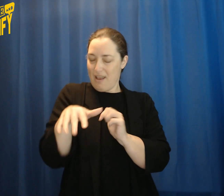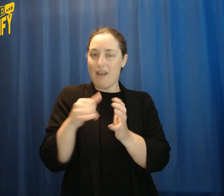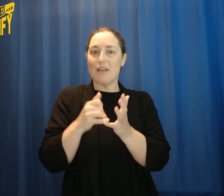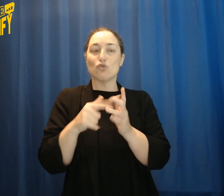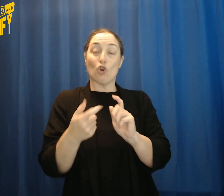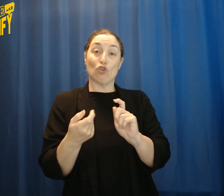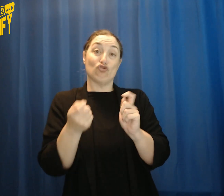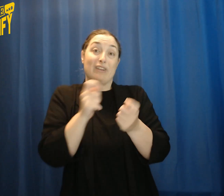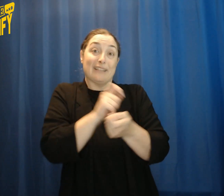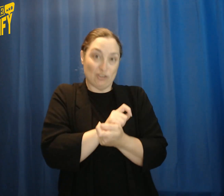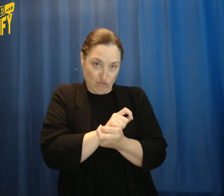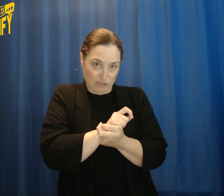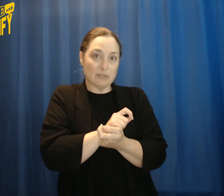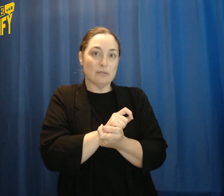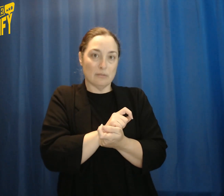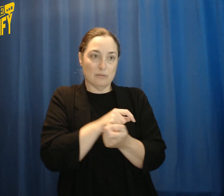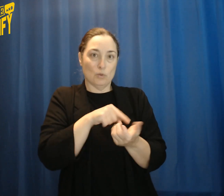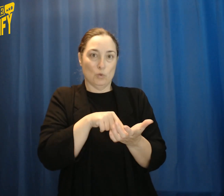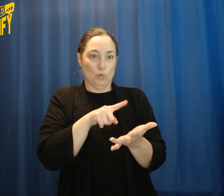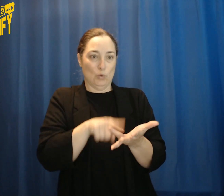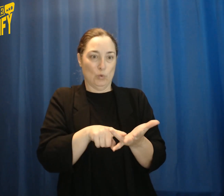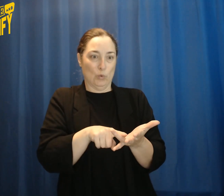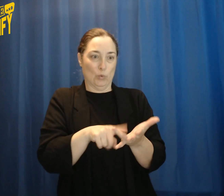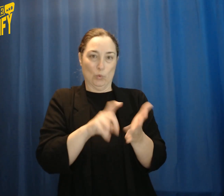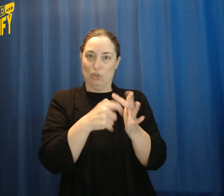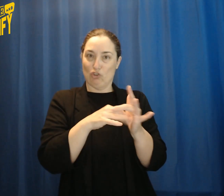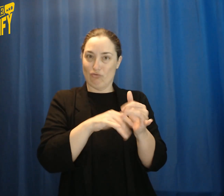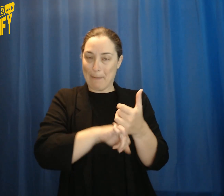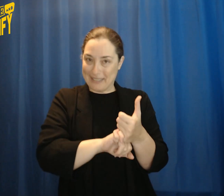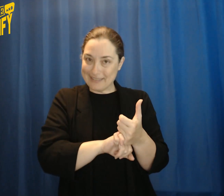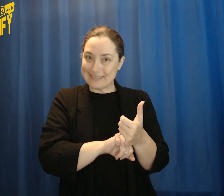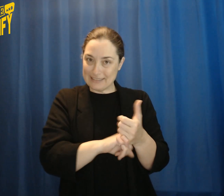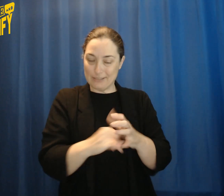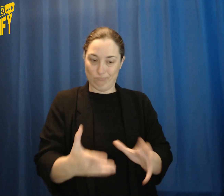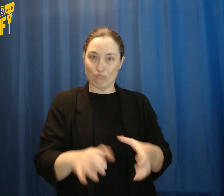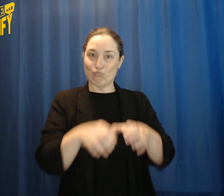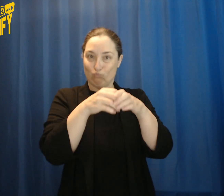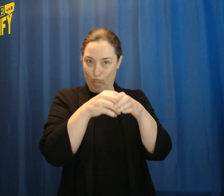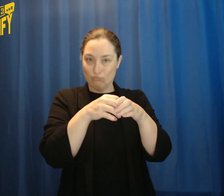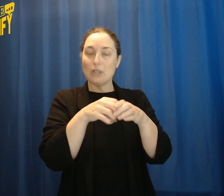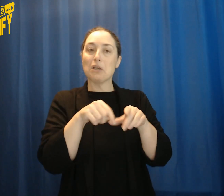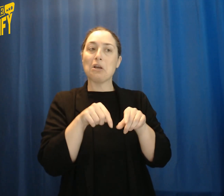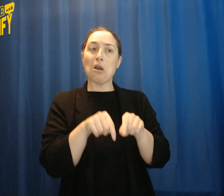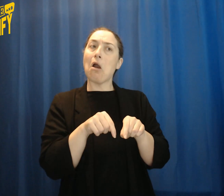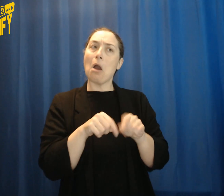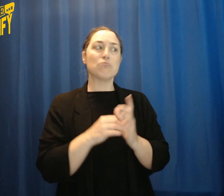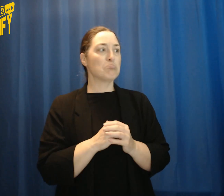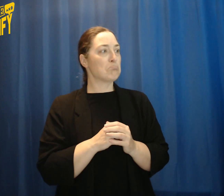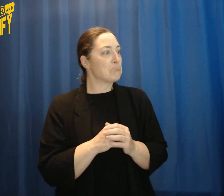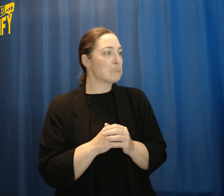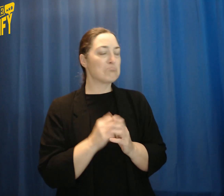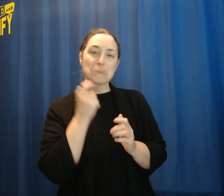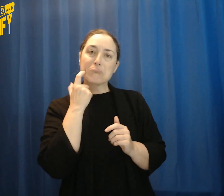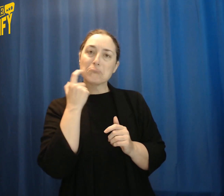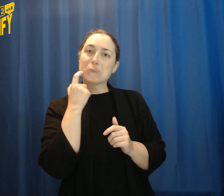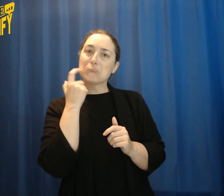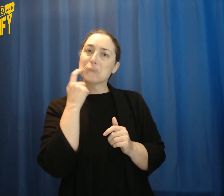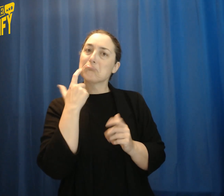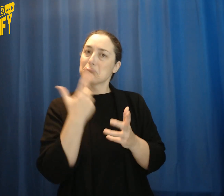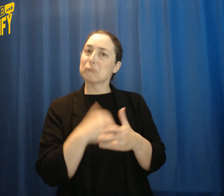that into what the ceramics initially was pretty easy. Once I got, like I said, got going with the